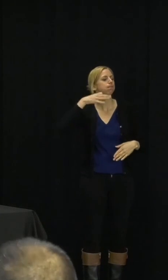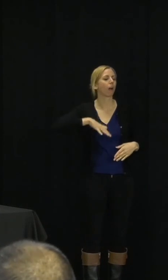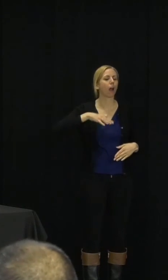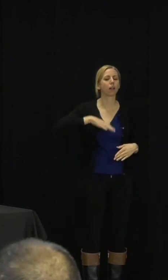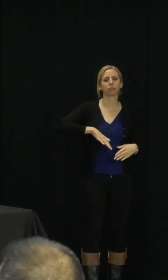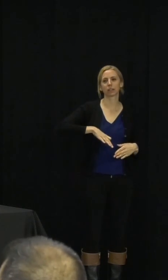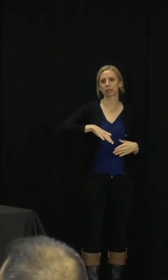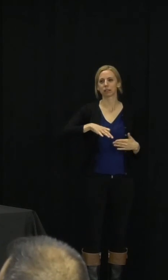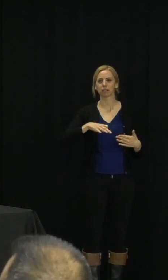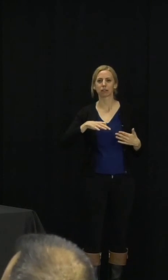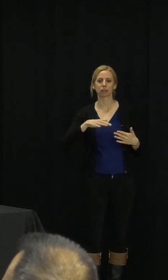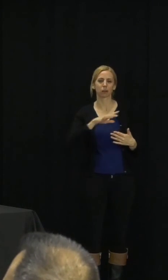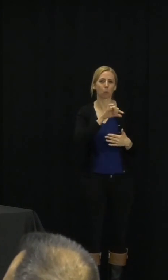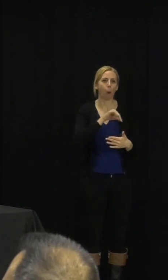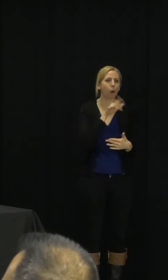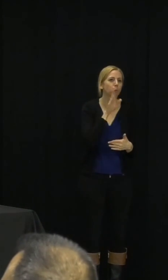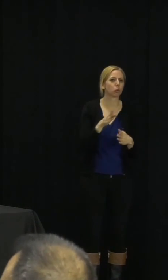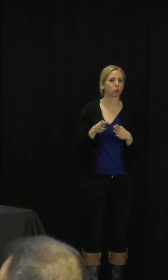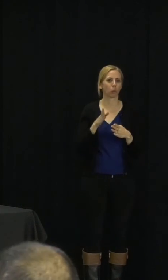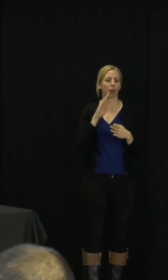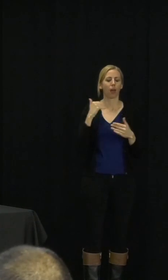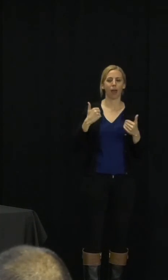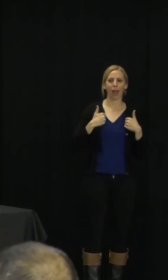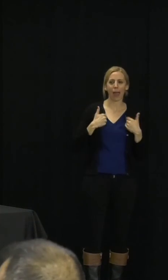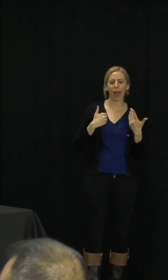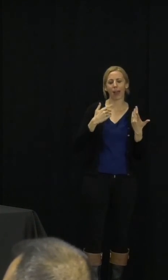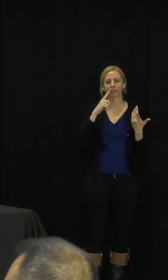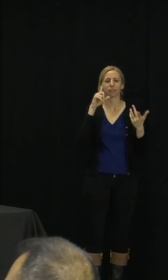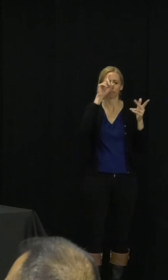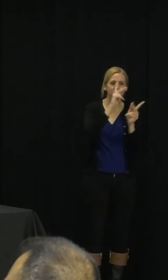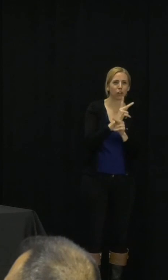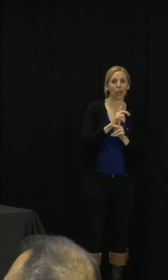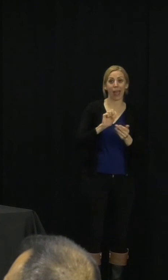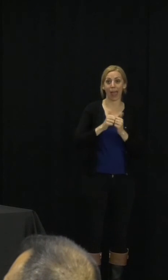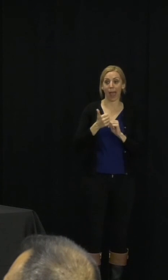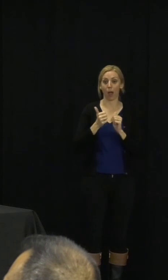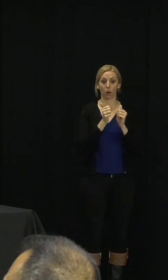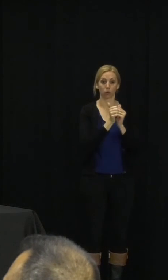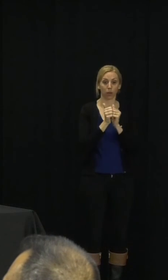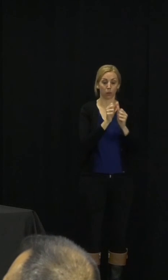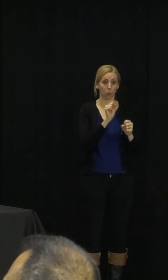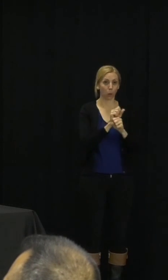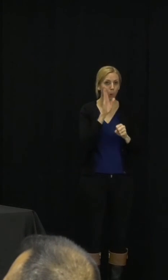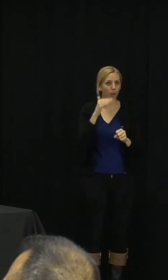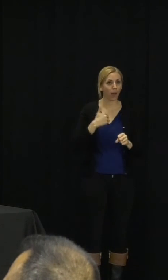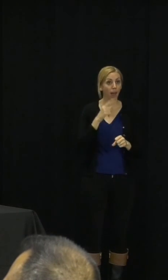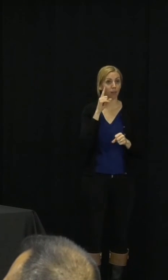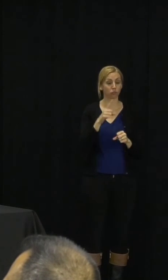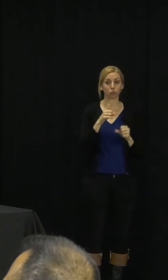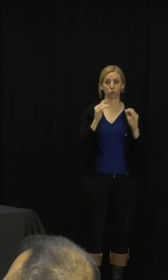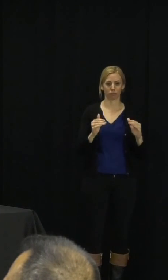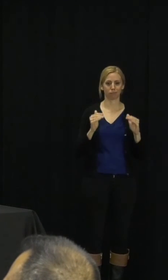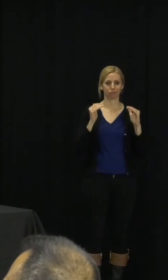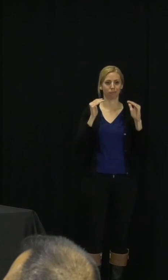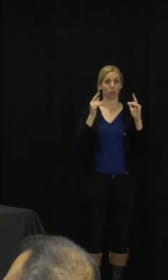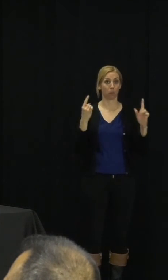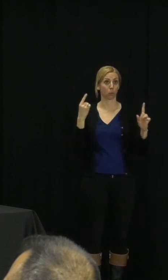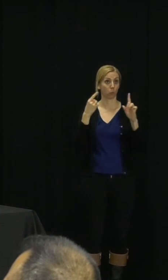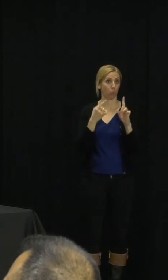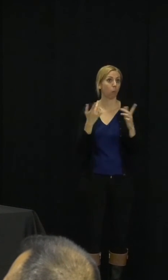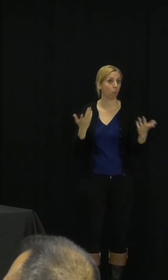from places like the Department of Cultural Affairs that this is an important issue. And I think it's not just money. Of course we need